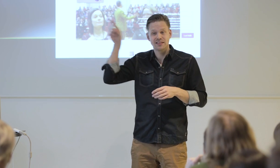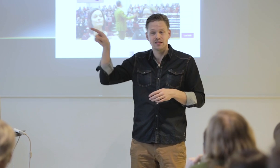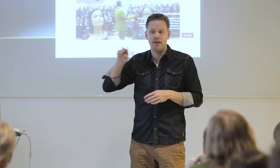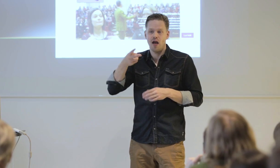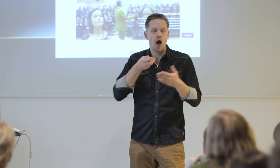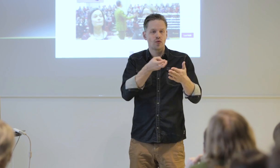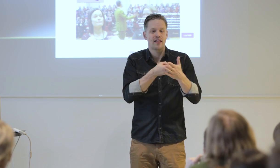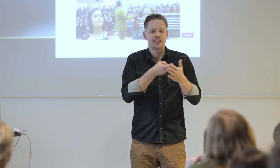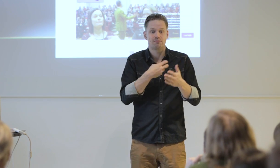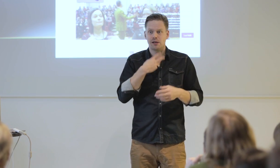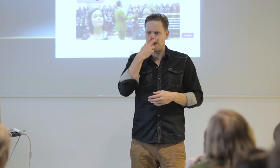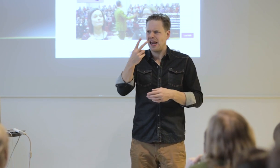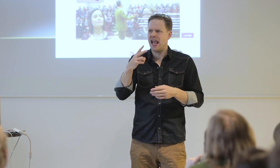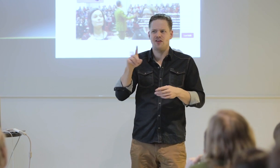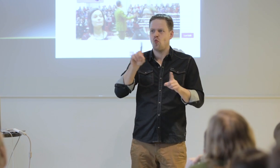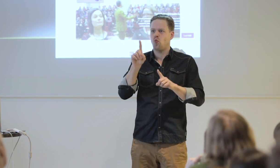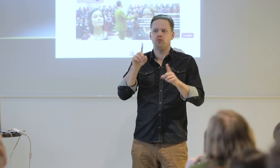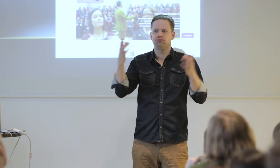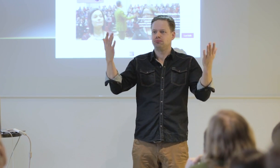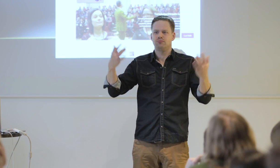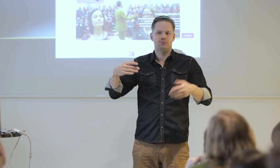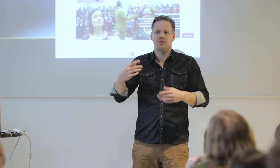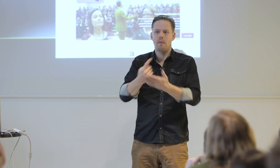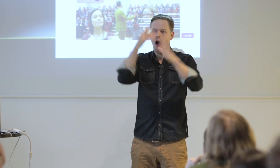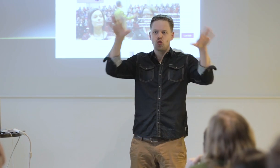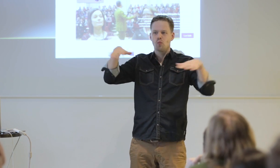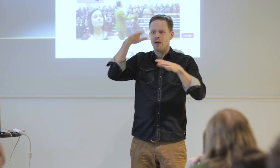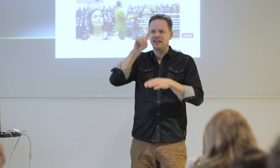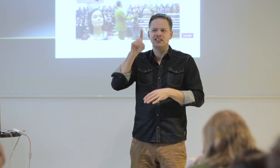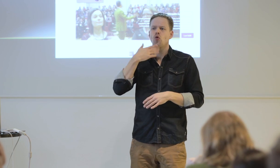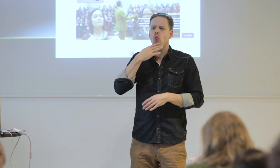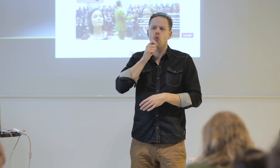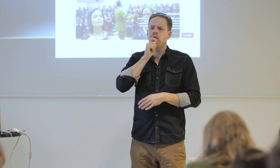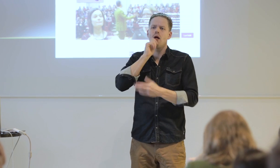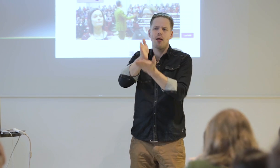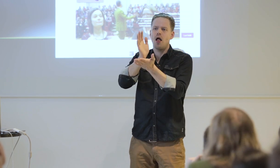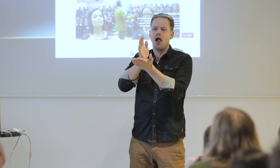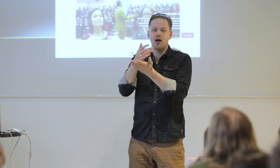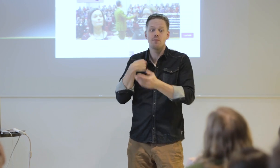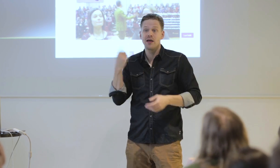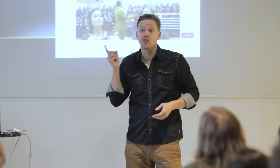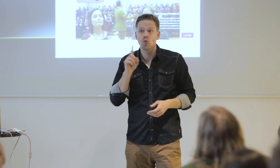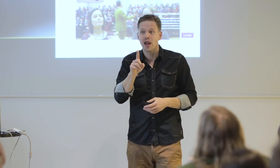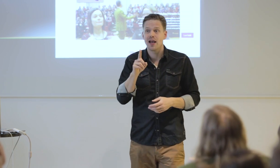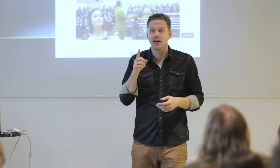go to Kamppi or to the railway station. I would see something going on there where somebody is speaking, and I would go